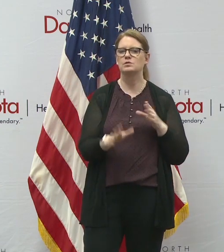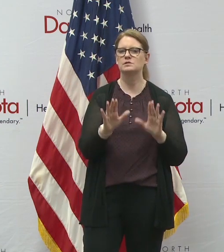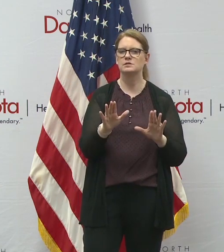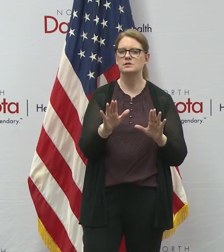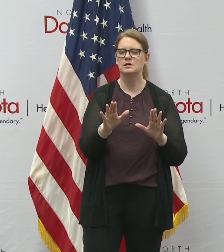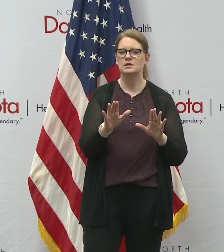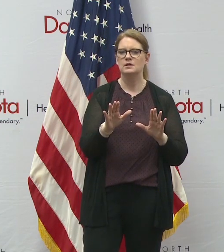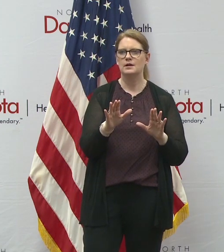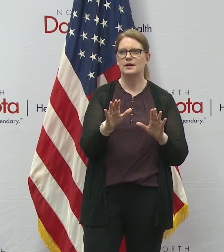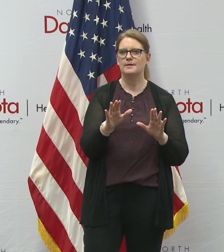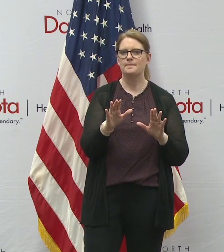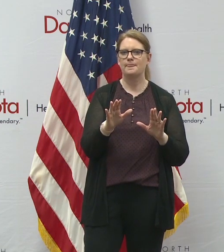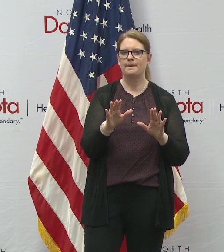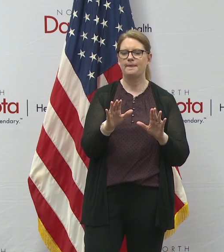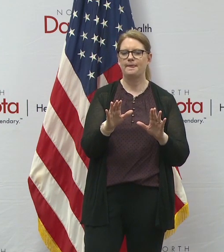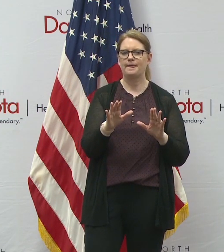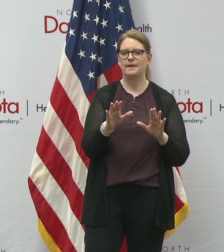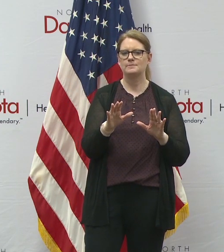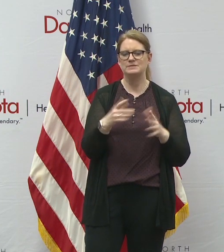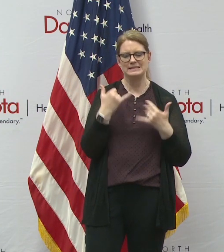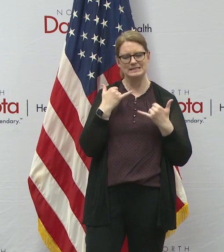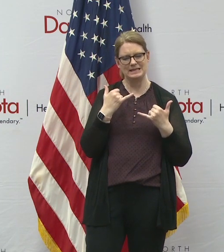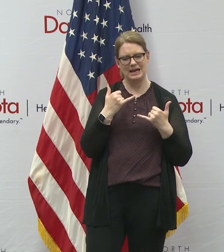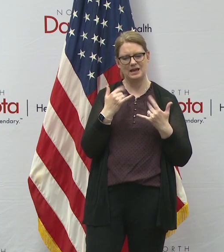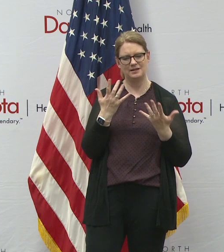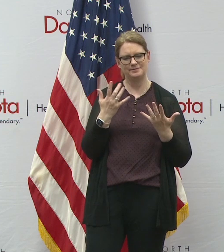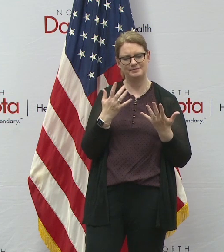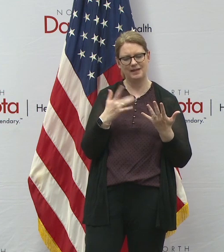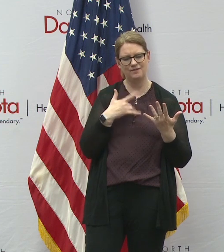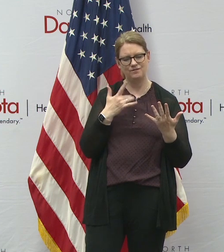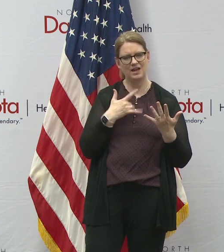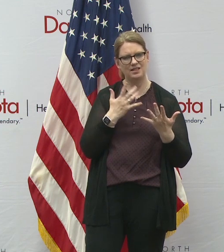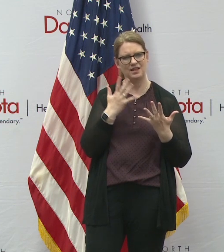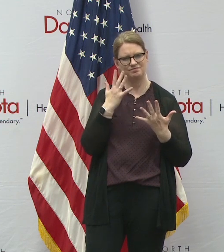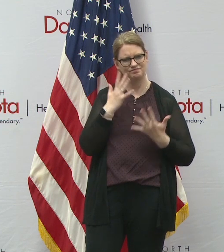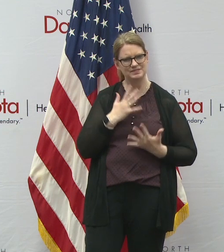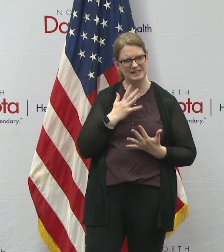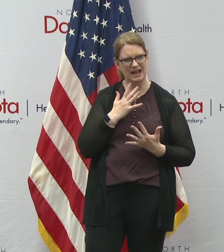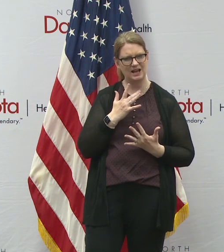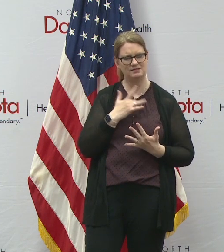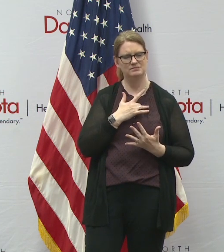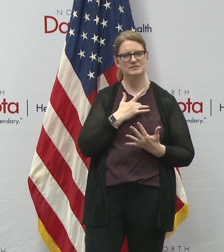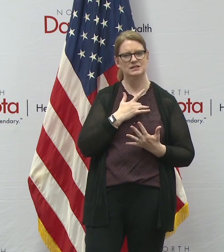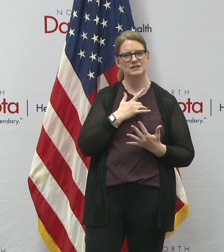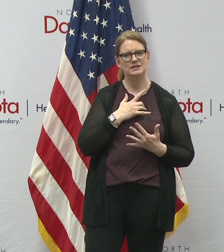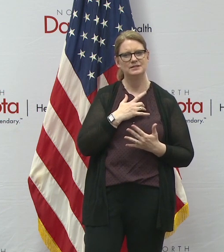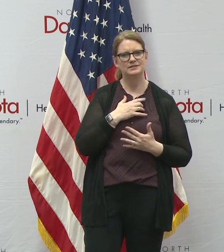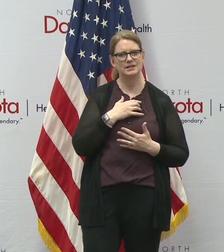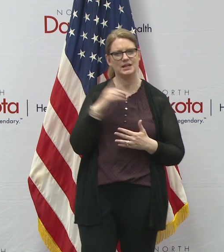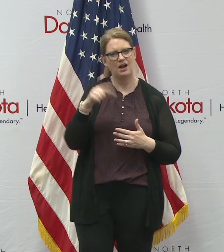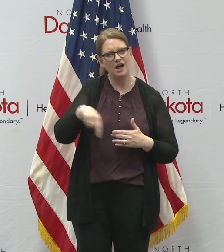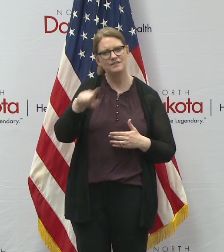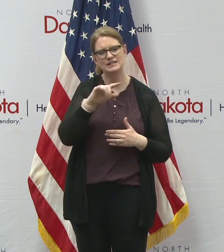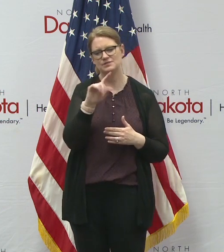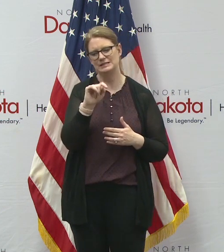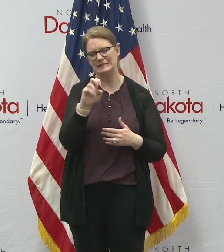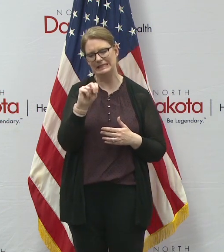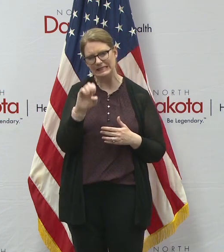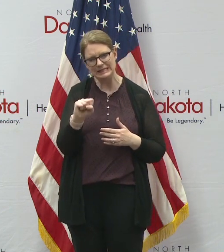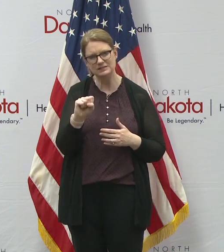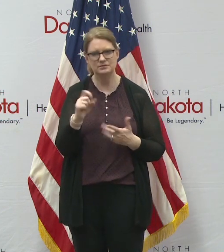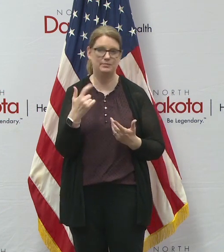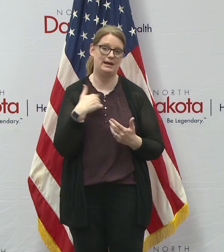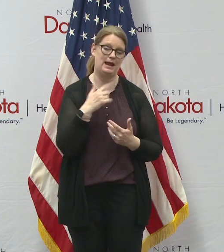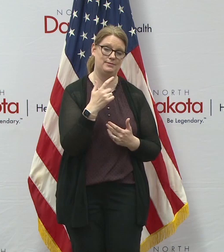and the importance, because one of the things that saddened me today, and I understand it, I mean, all of us were teenagers at some point, and when I was